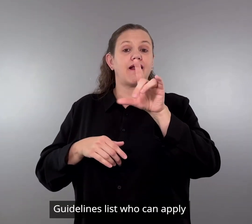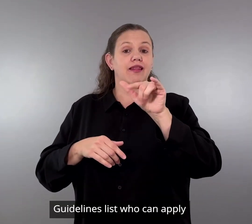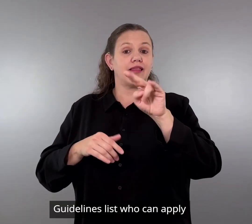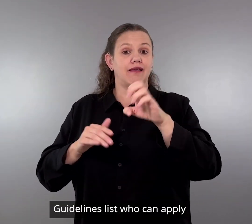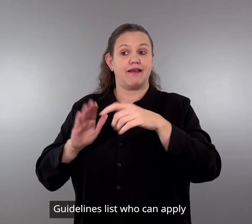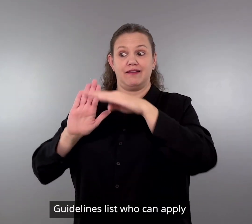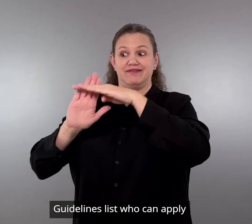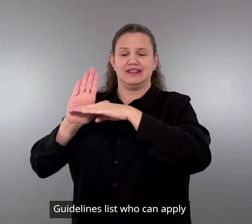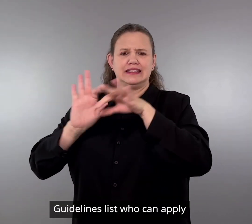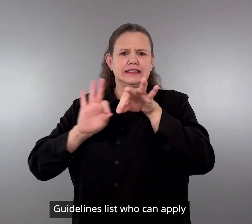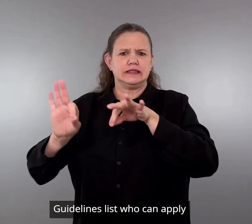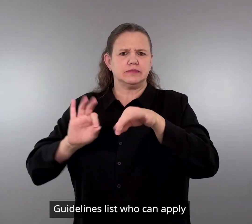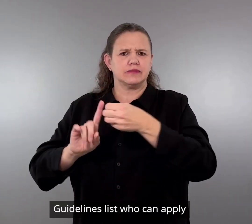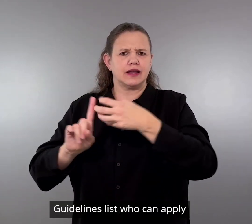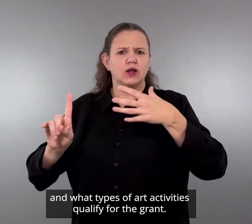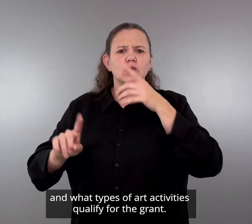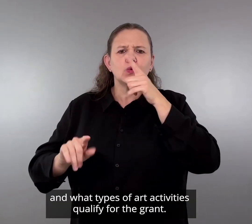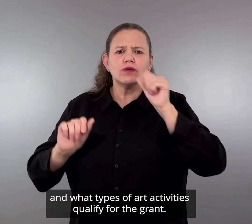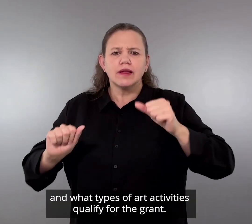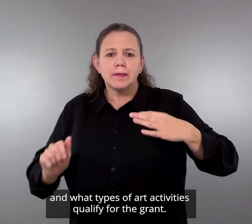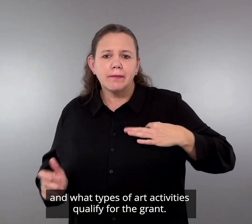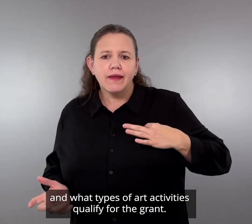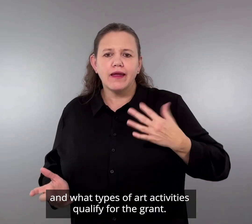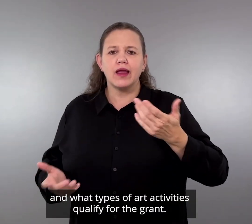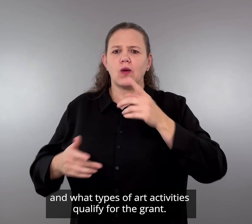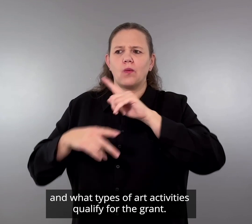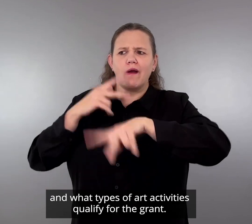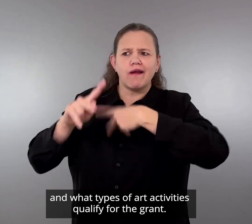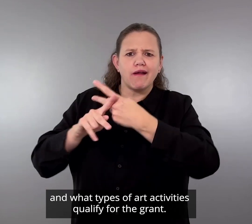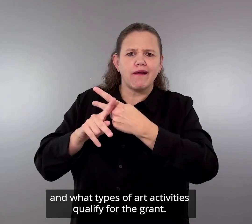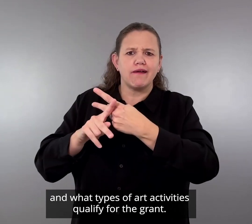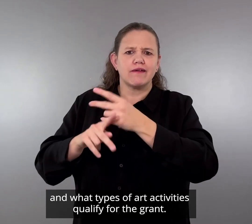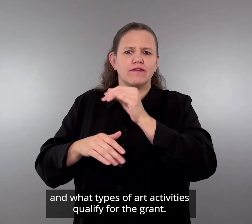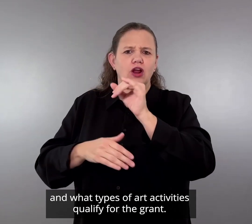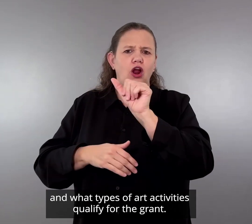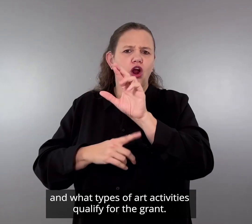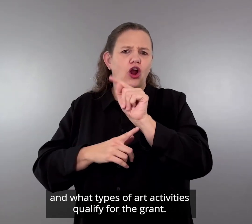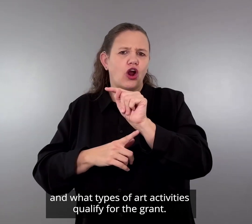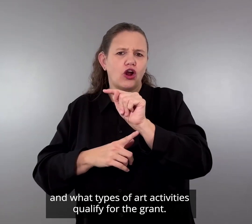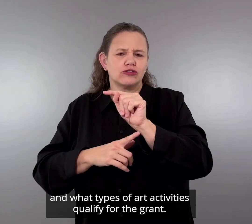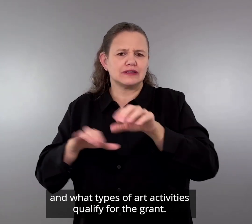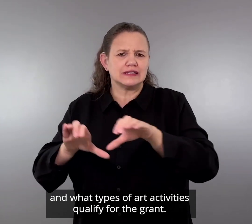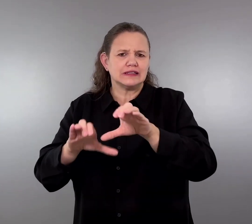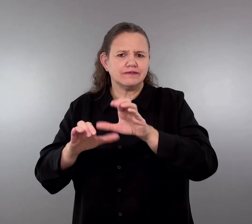Guidelines list who can apply and what types of art activities qualify for the grant.